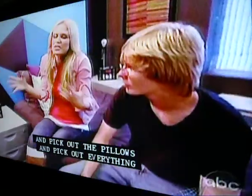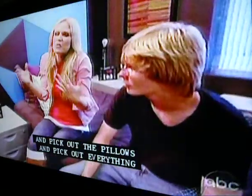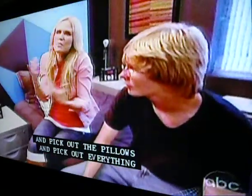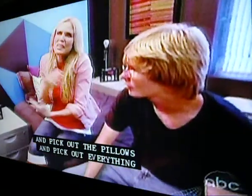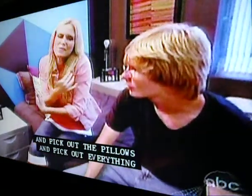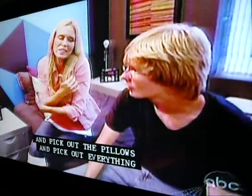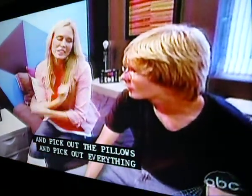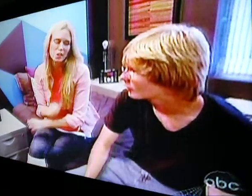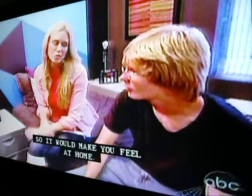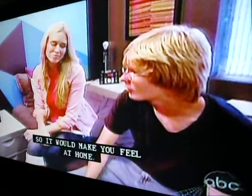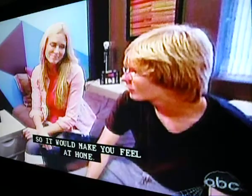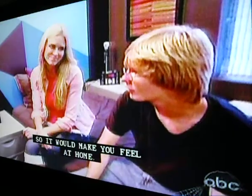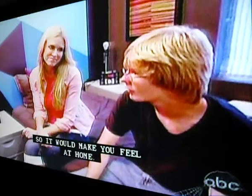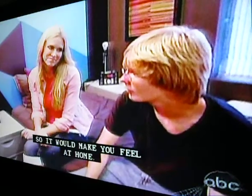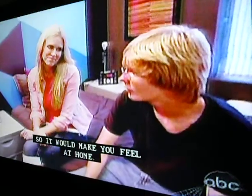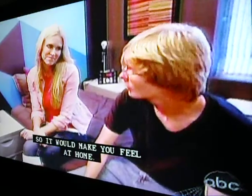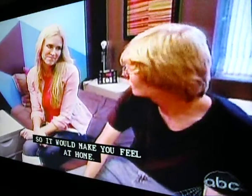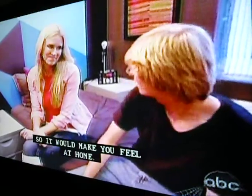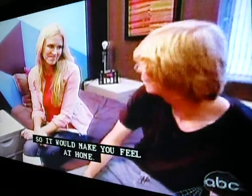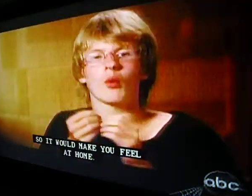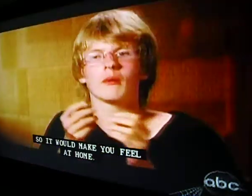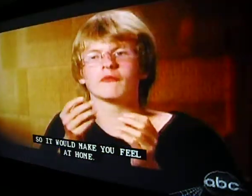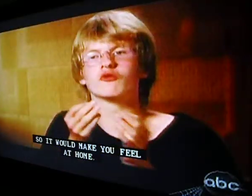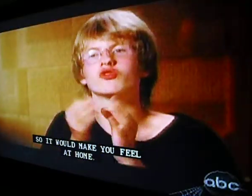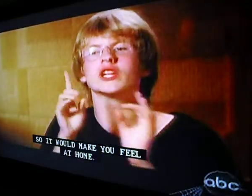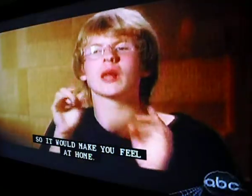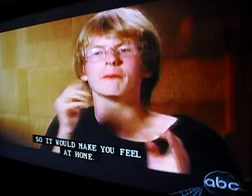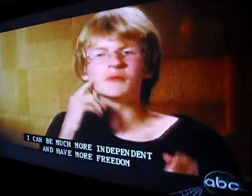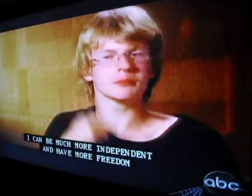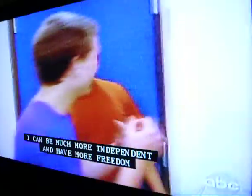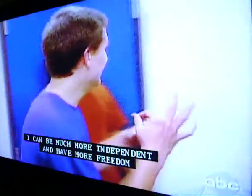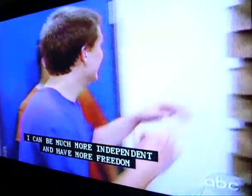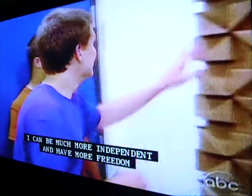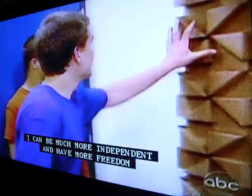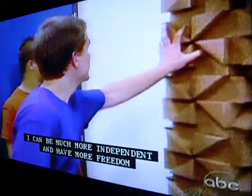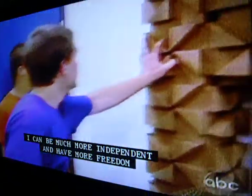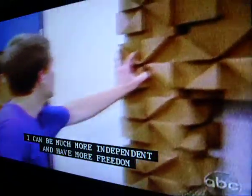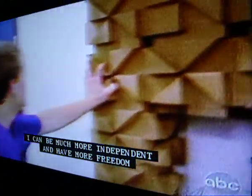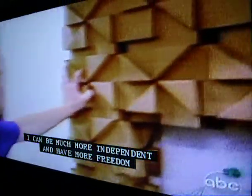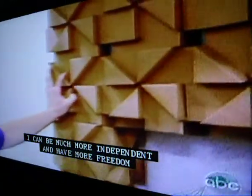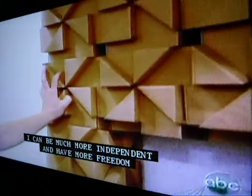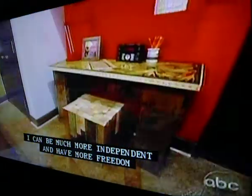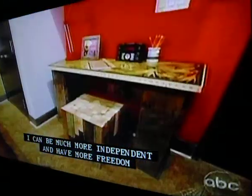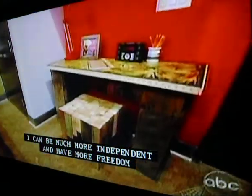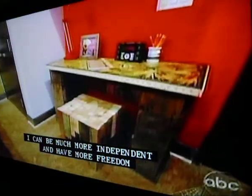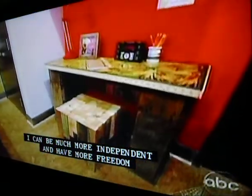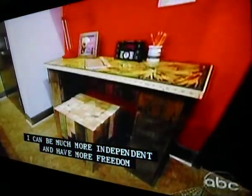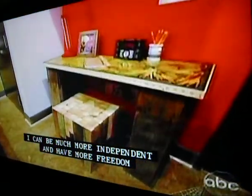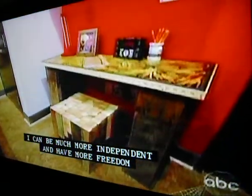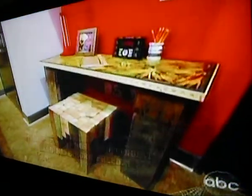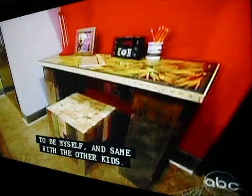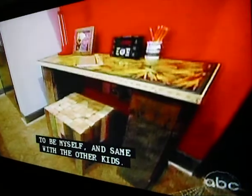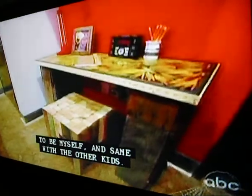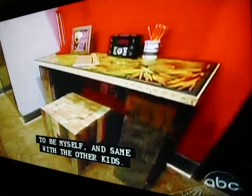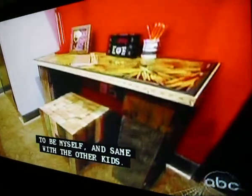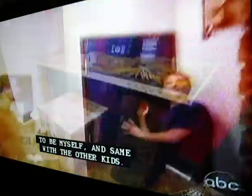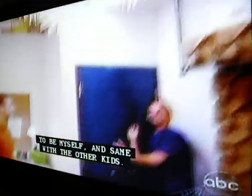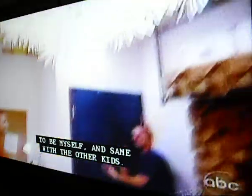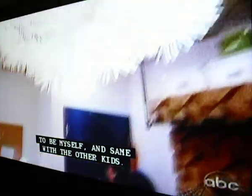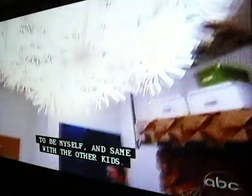would make you feel at home. I can be much more independent and have more freedom to be myself, and same with the other kids. I'm so excited to